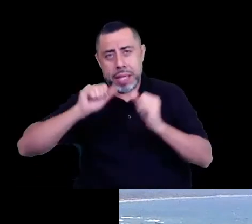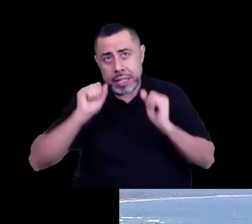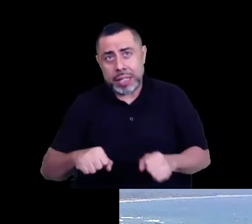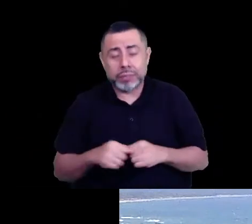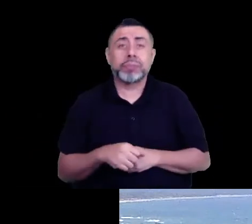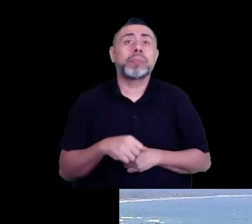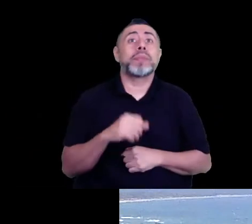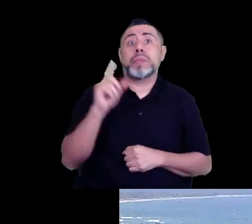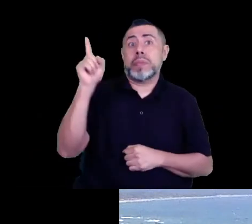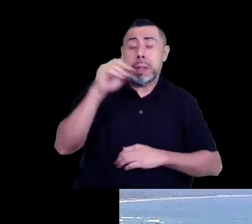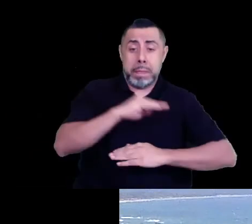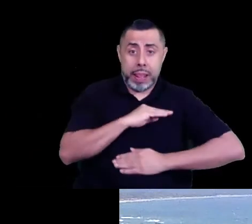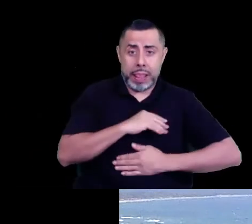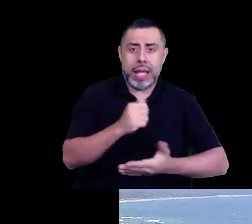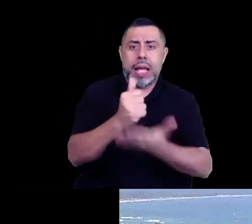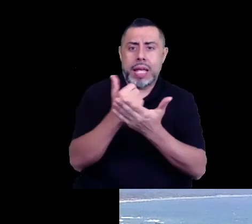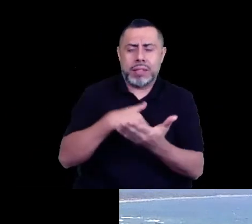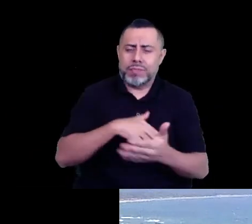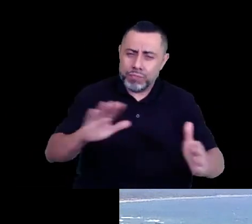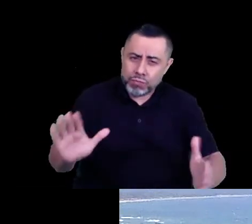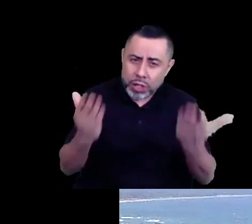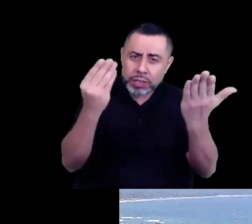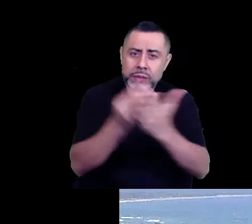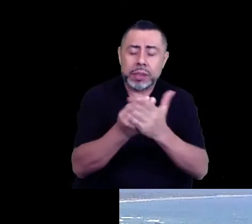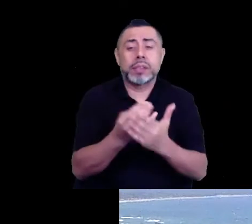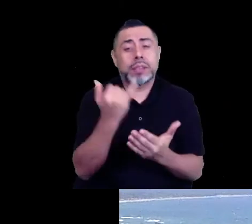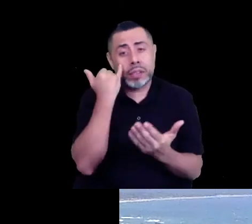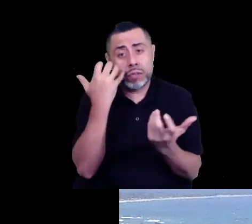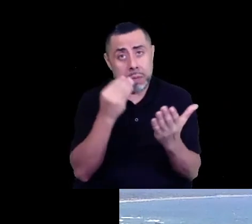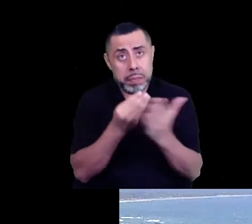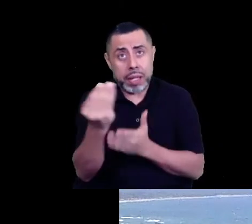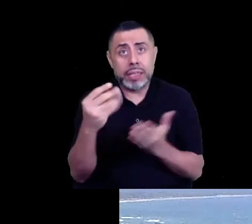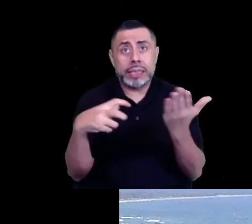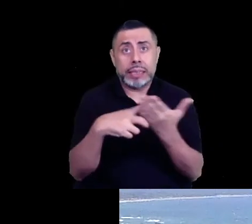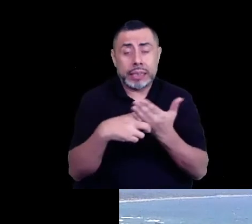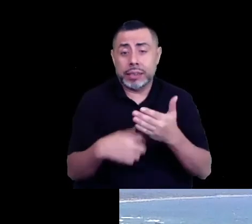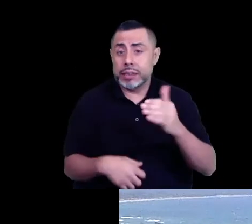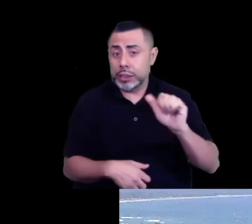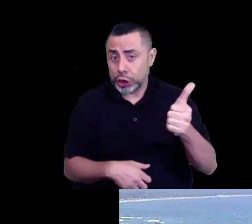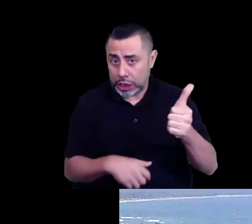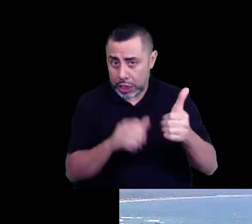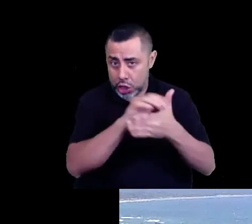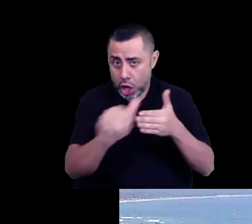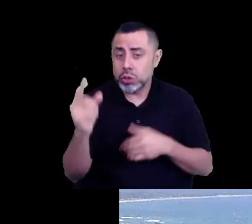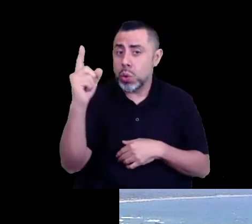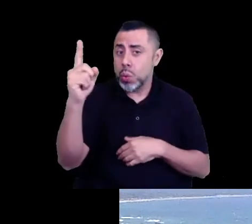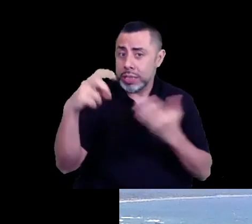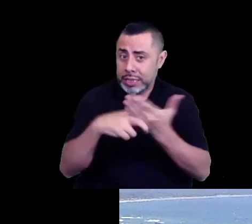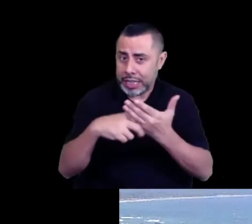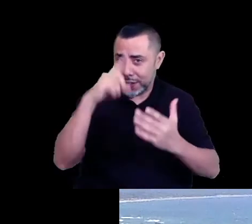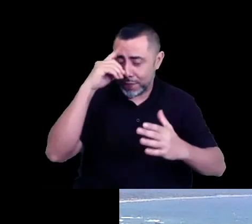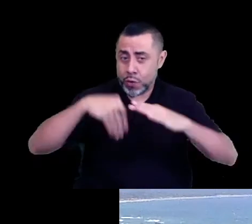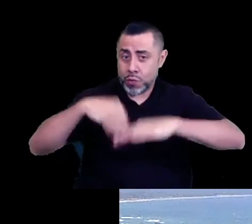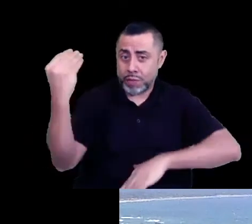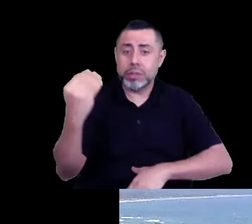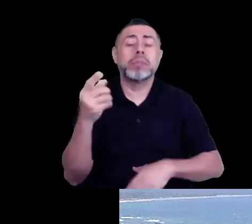each or $50 for 6. You can check this out at indigenousways.org. Very easy. Go to